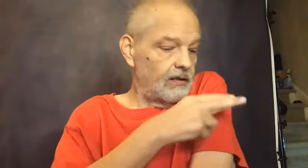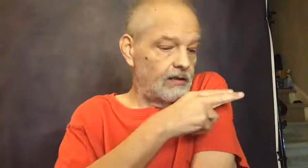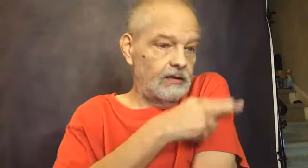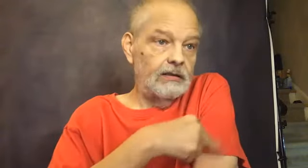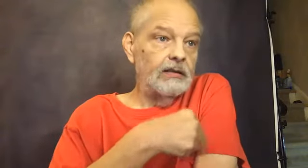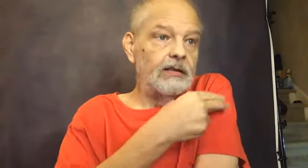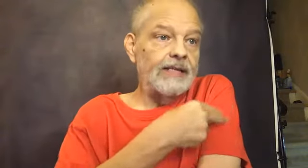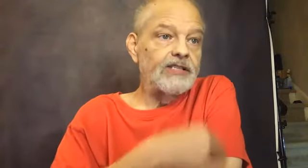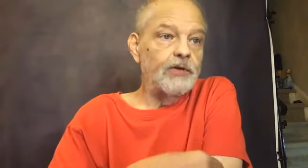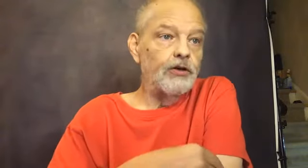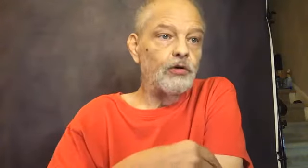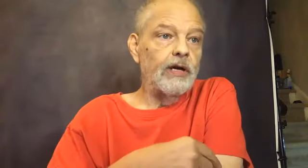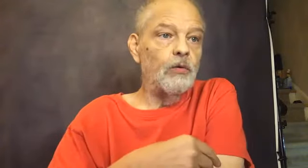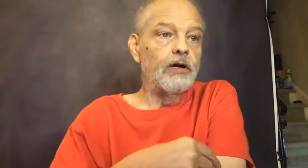And that's something you can do anywhere.